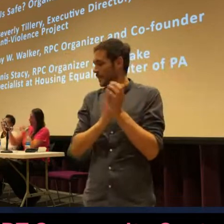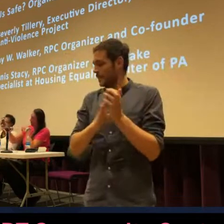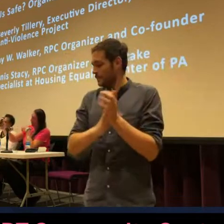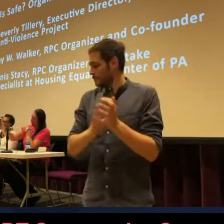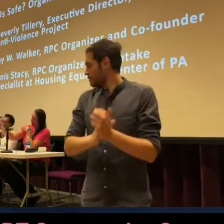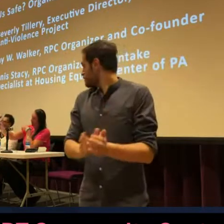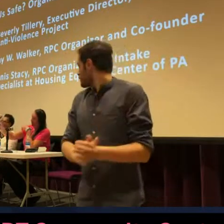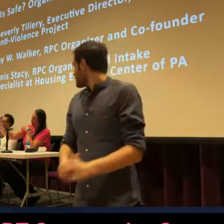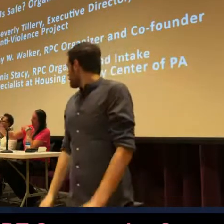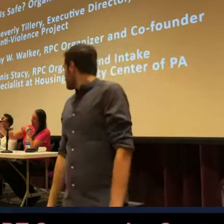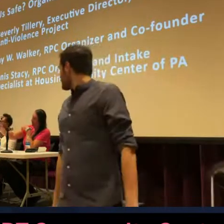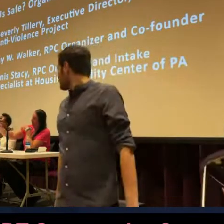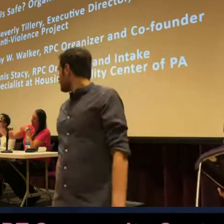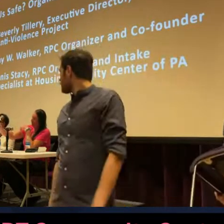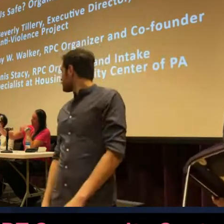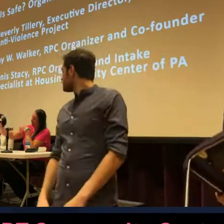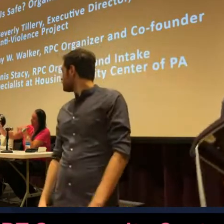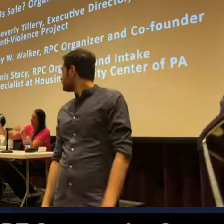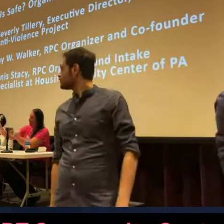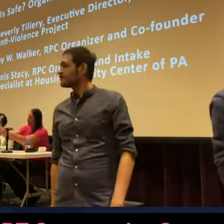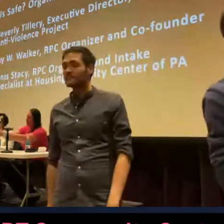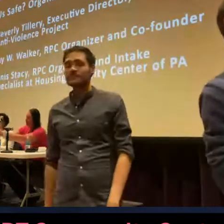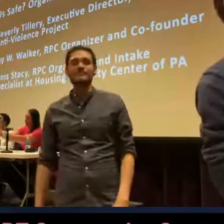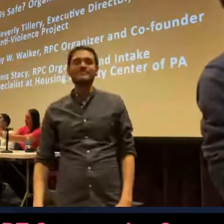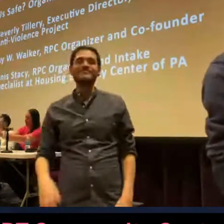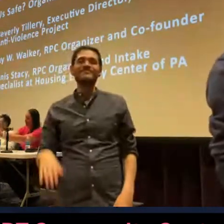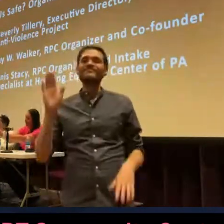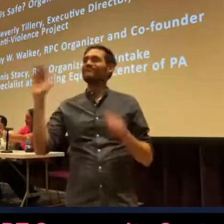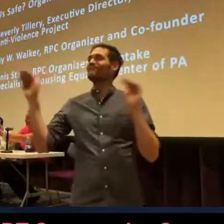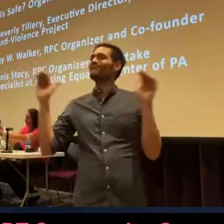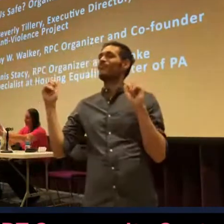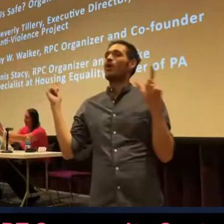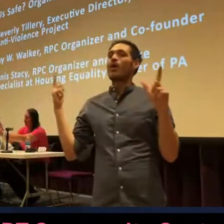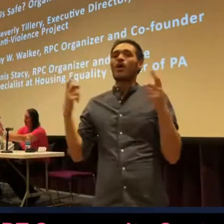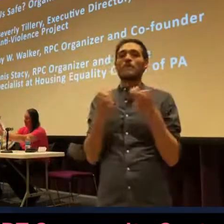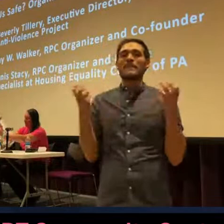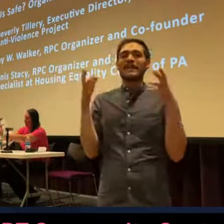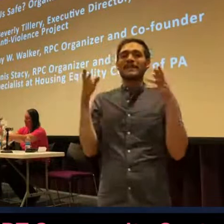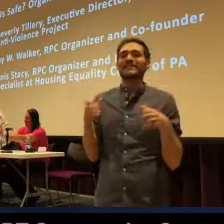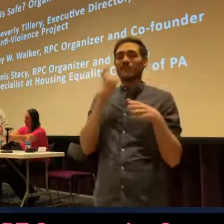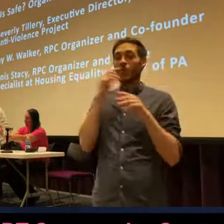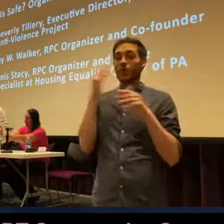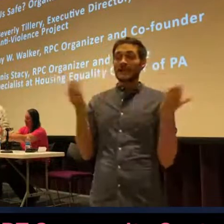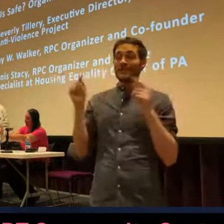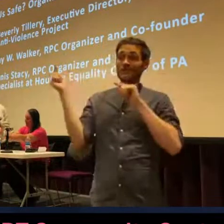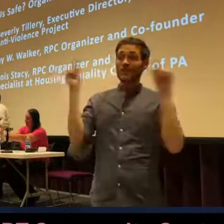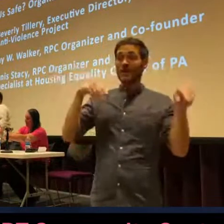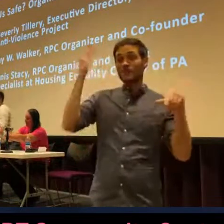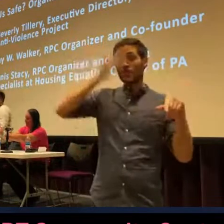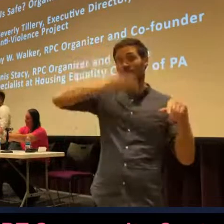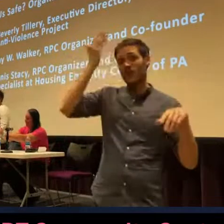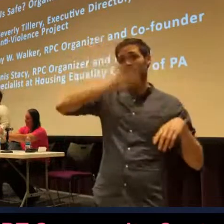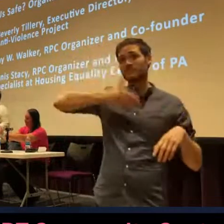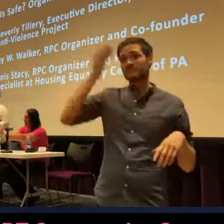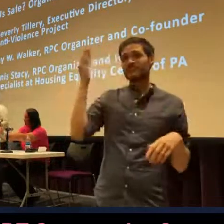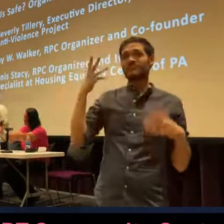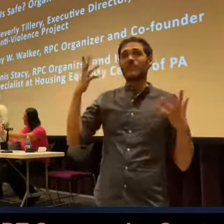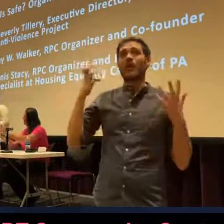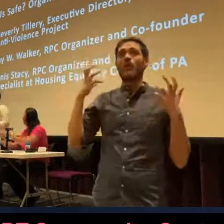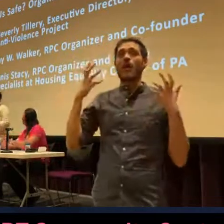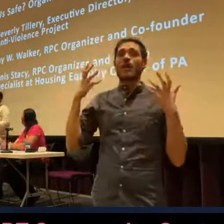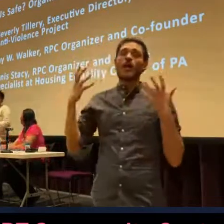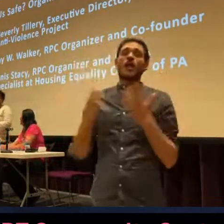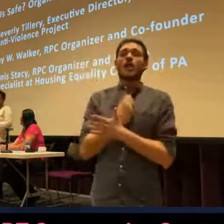Can all the panelists that are here come on up to the front that are still here? We want to take